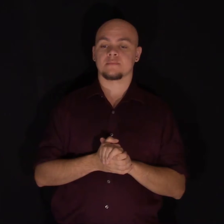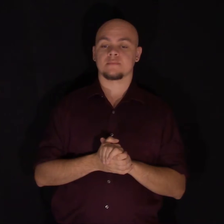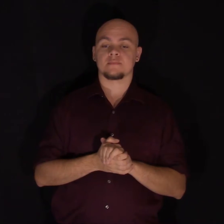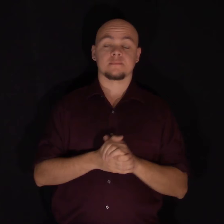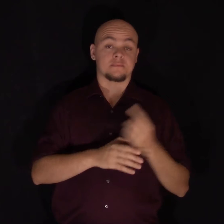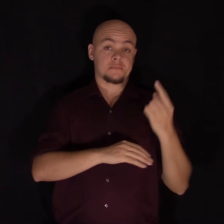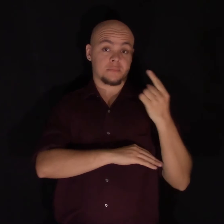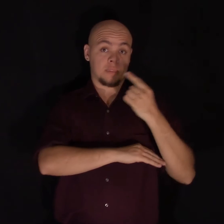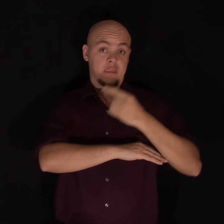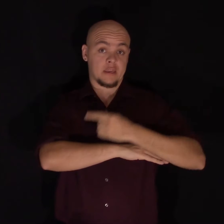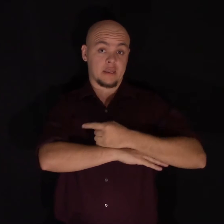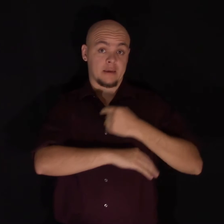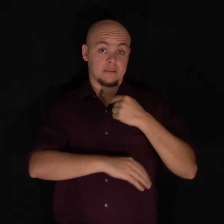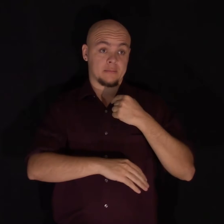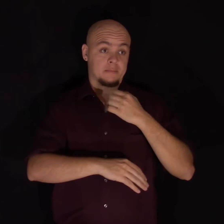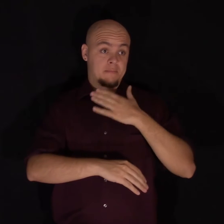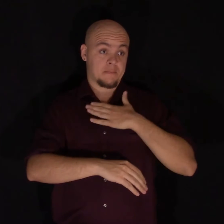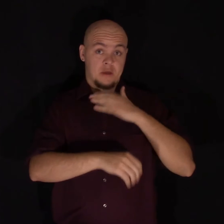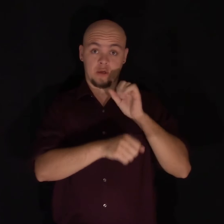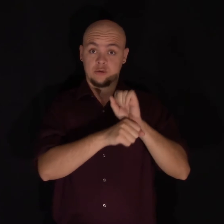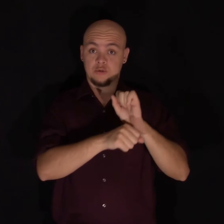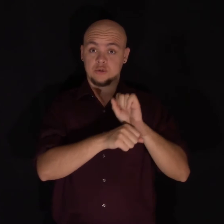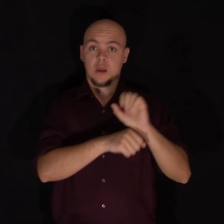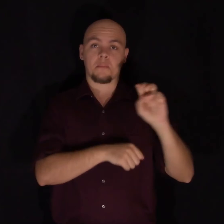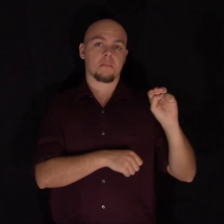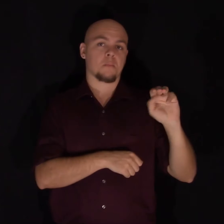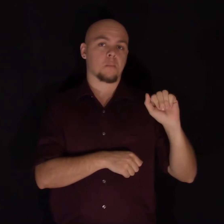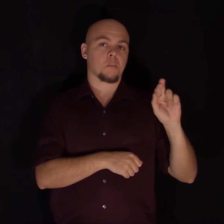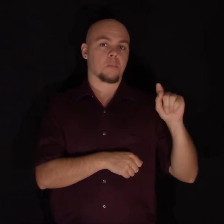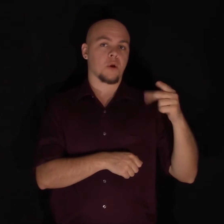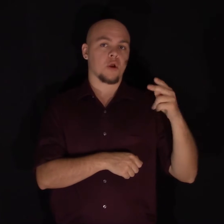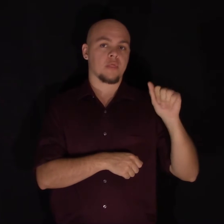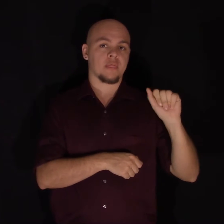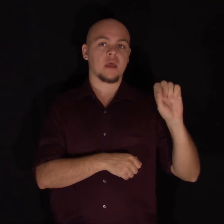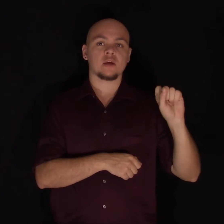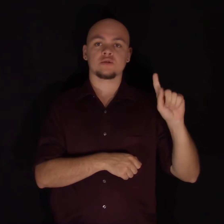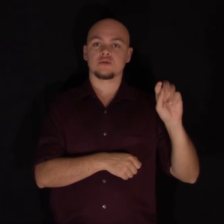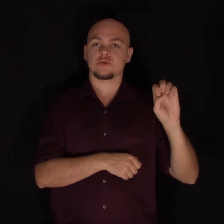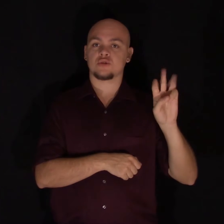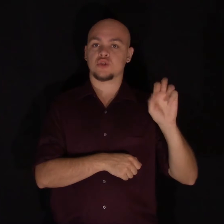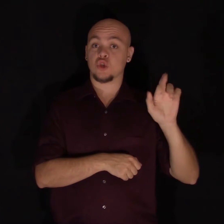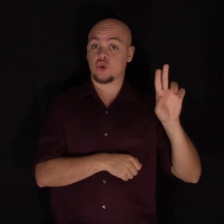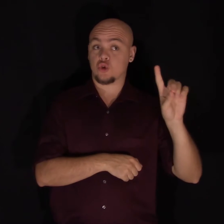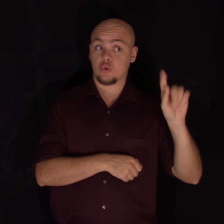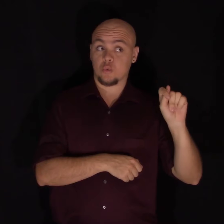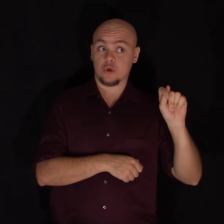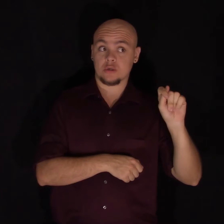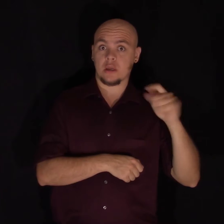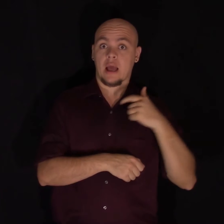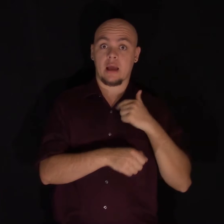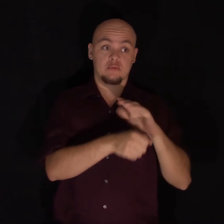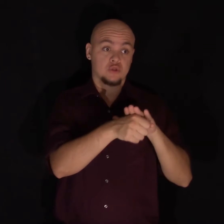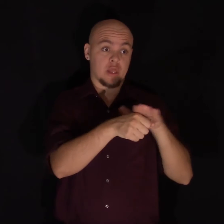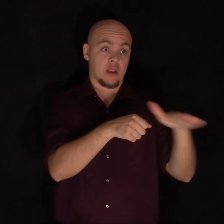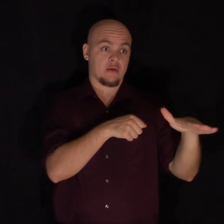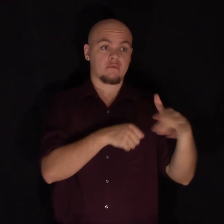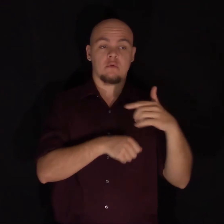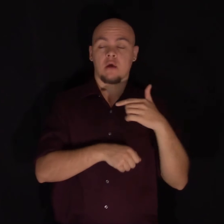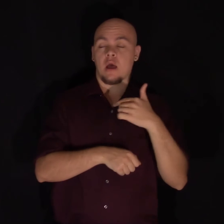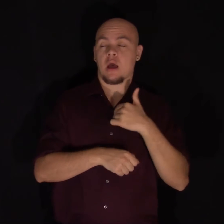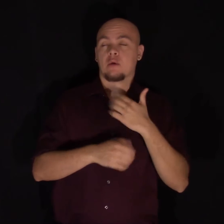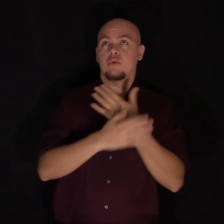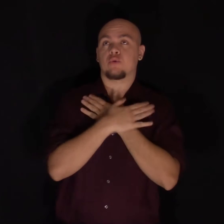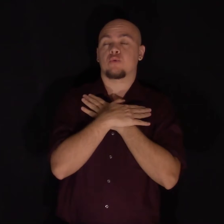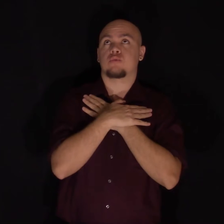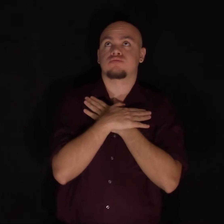The day I got laid off from my job at Martha Stewart, I was relieved. I loved the job, I really did. But